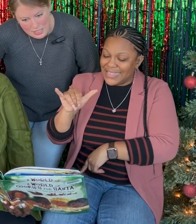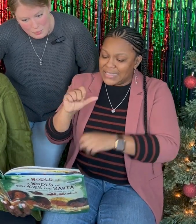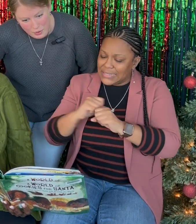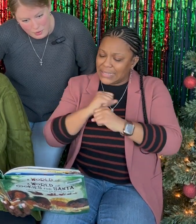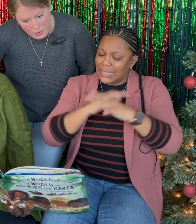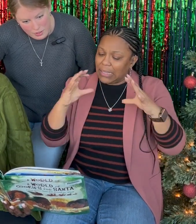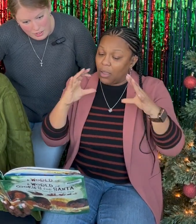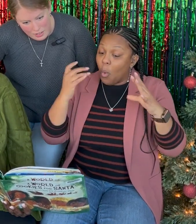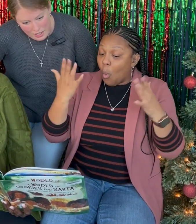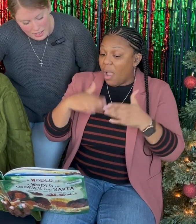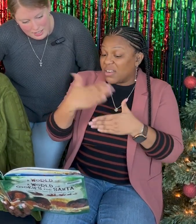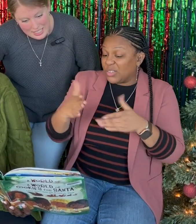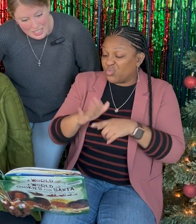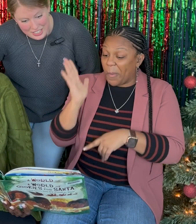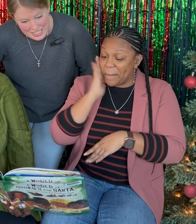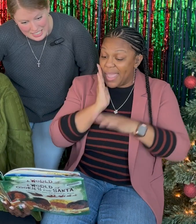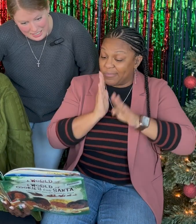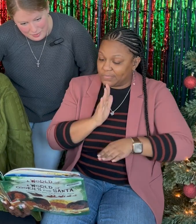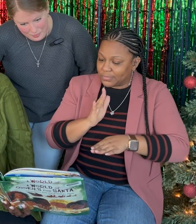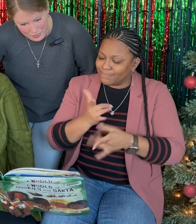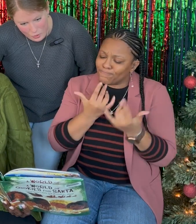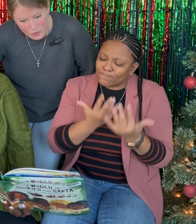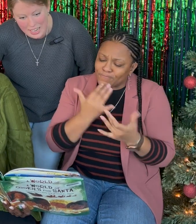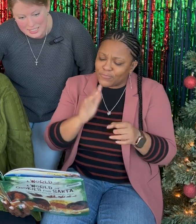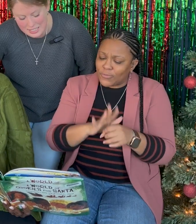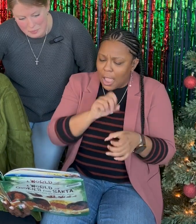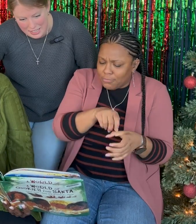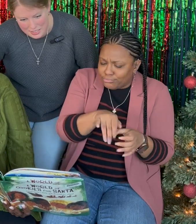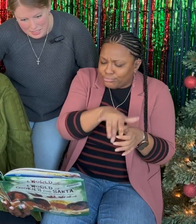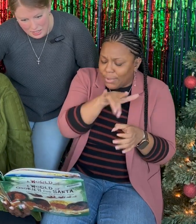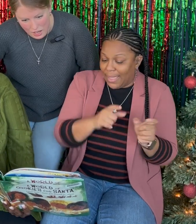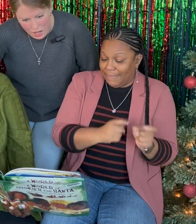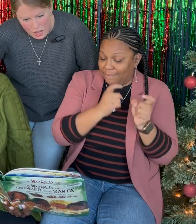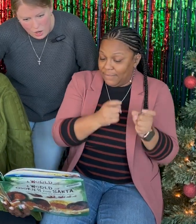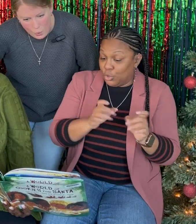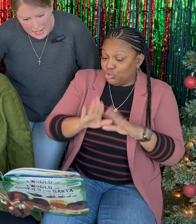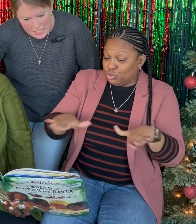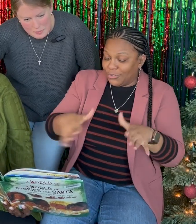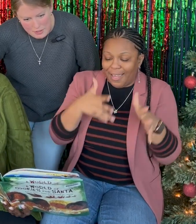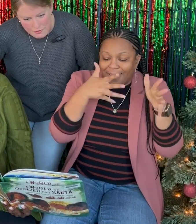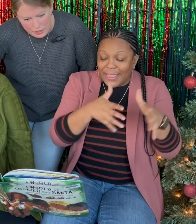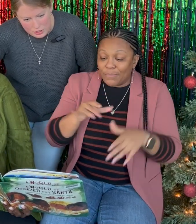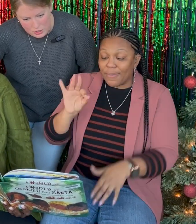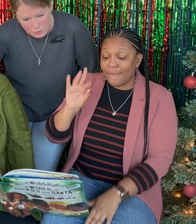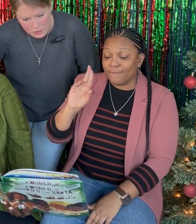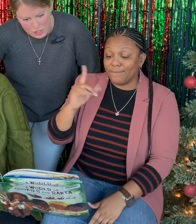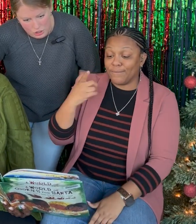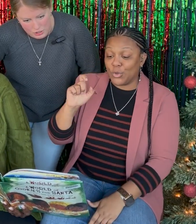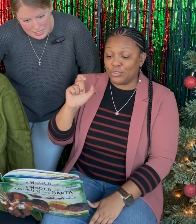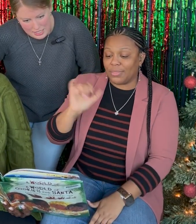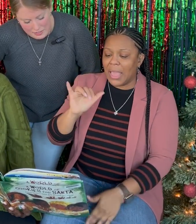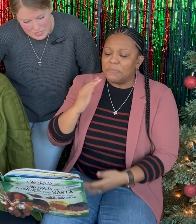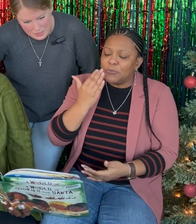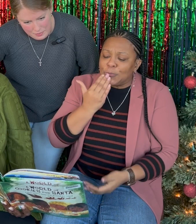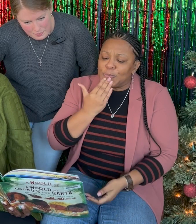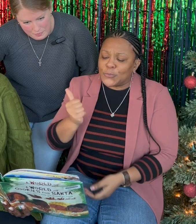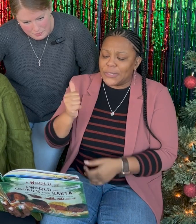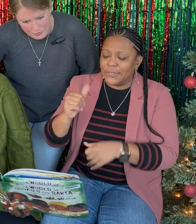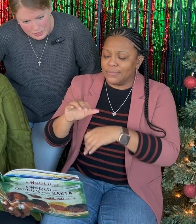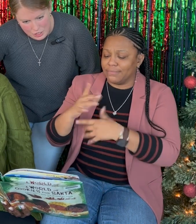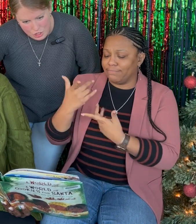or Presépio, a nativity scene, or next to the beds, waiting to be filled with the children's